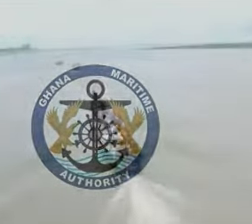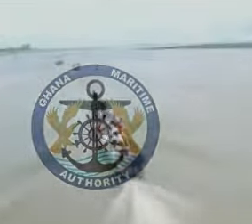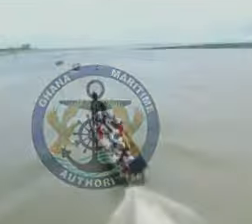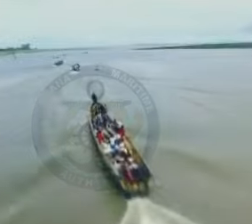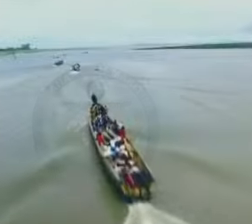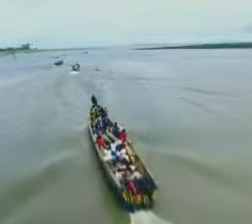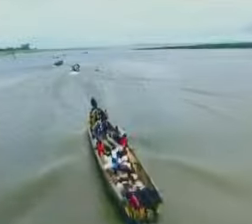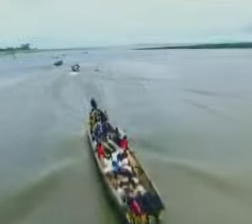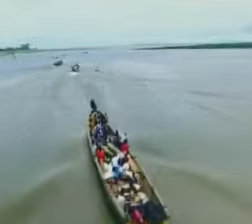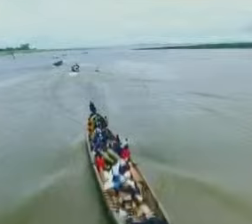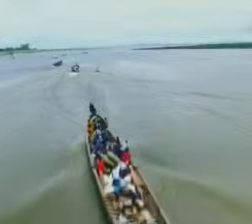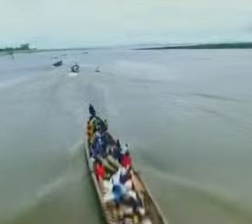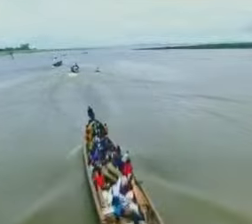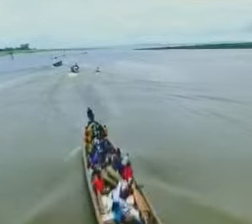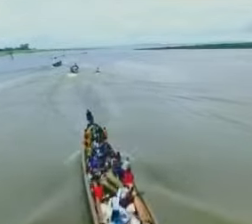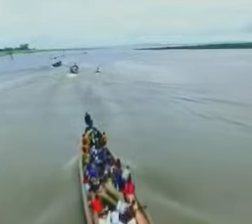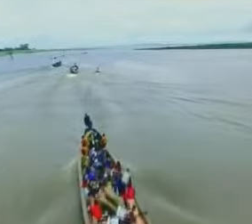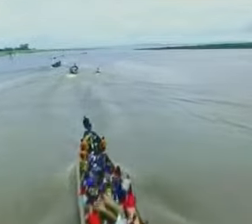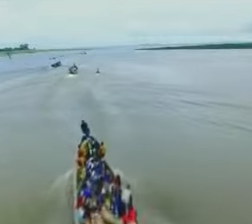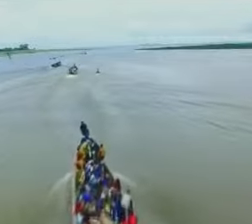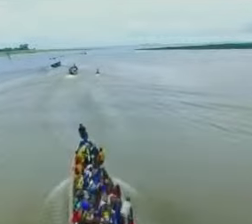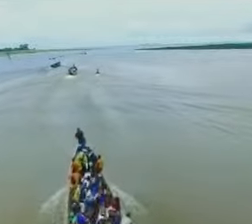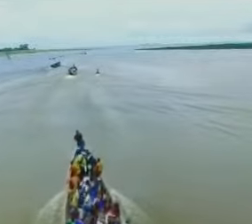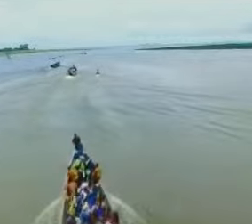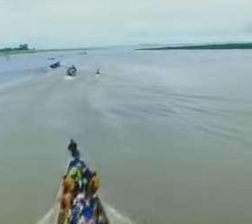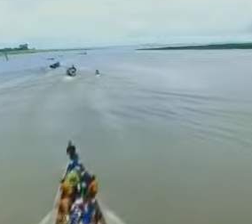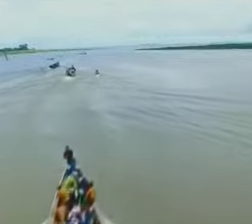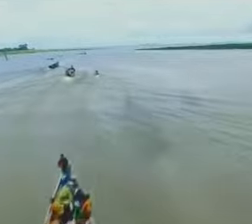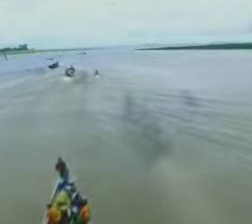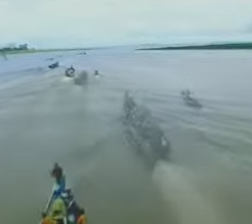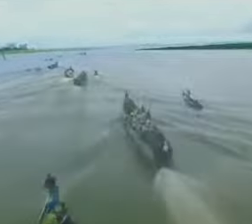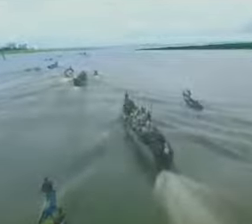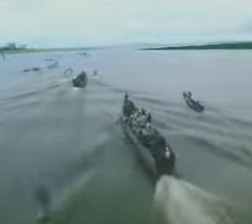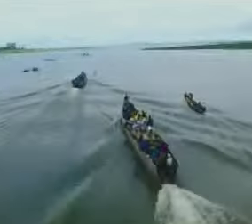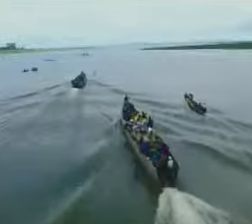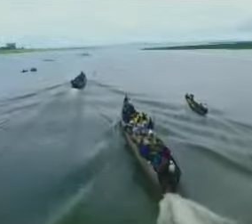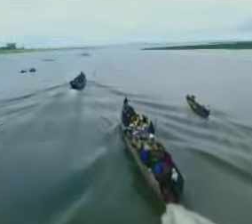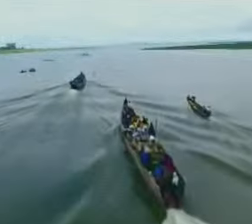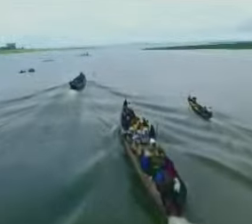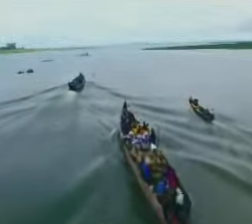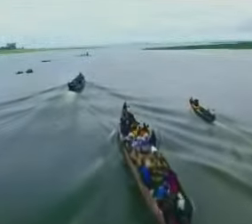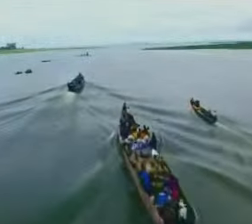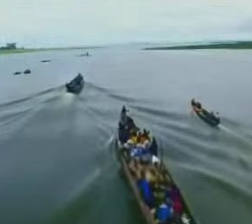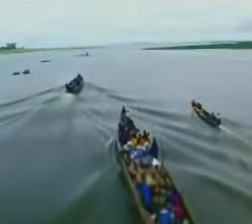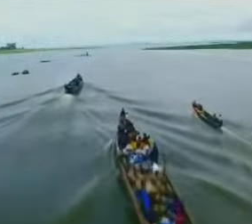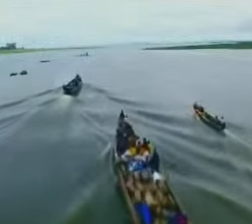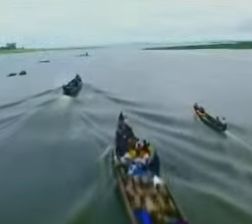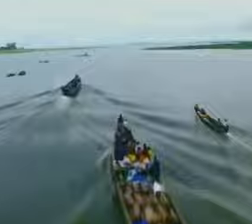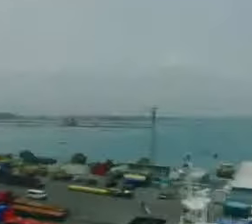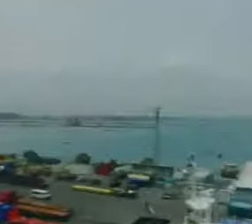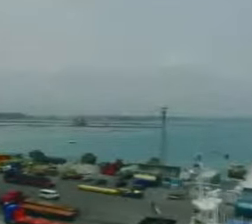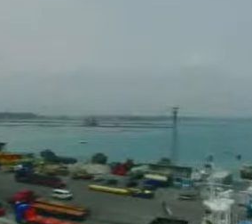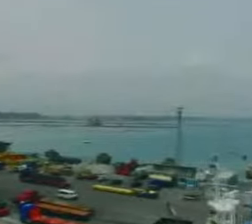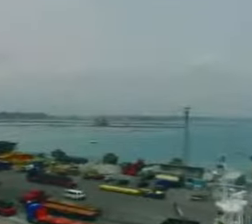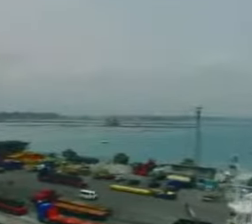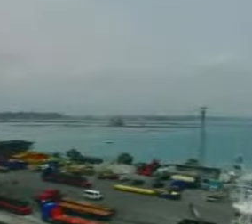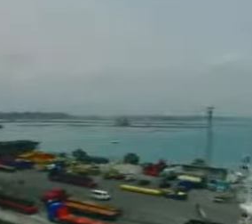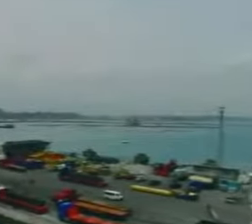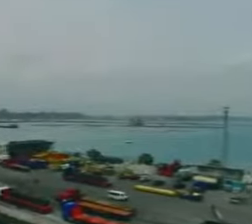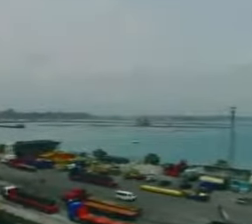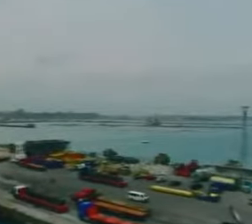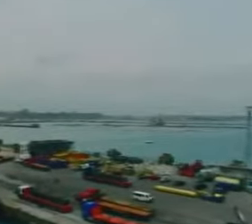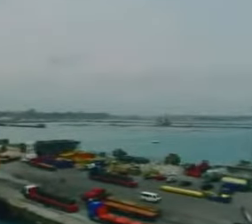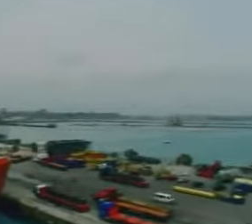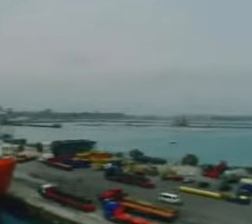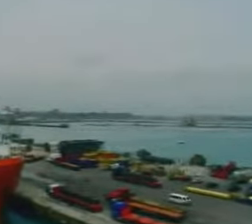charged with the high responsibility to monitor, regulate, and coordinate activities in the maritime